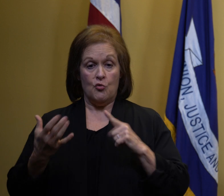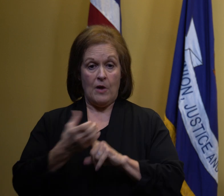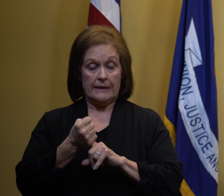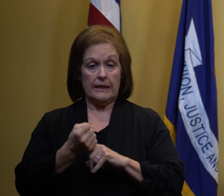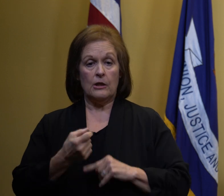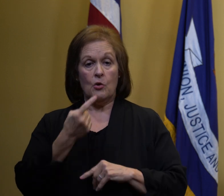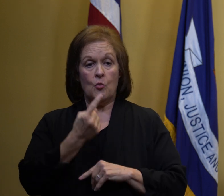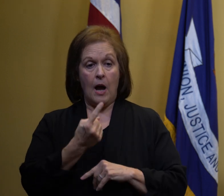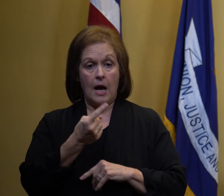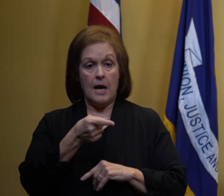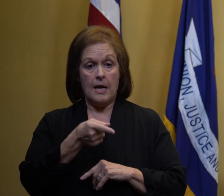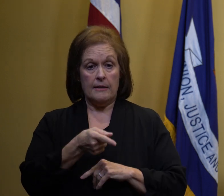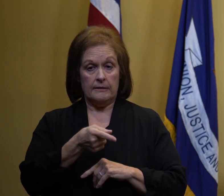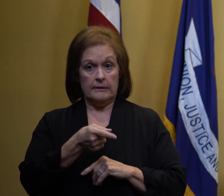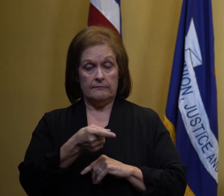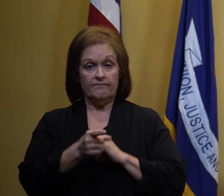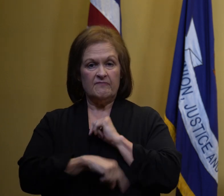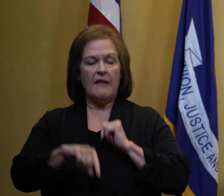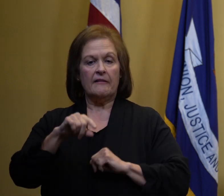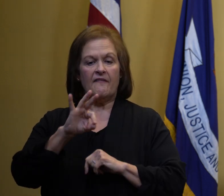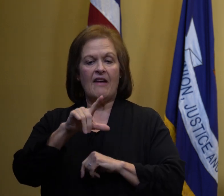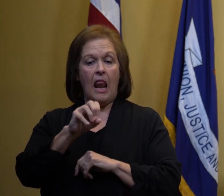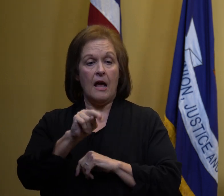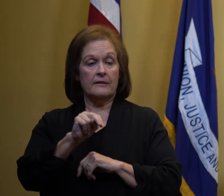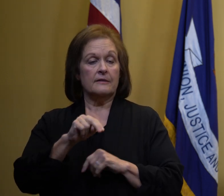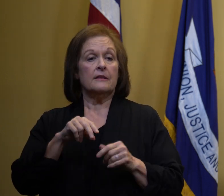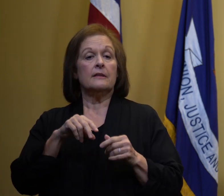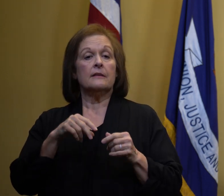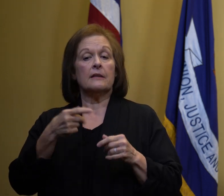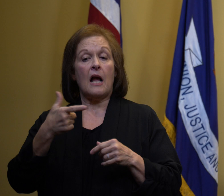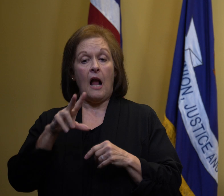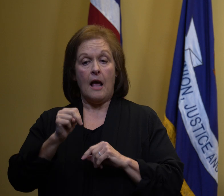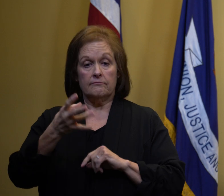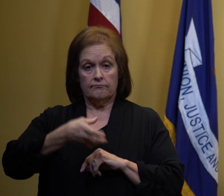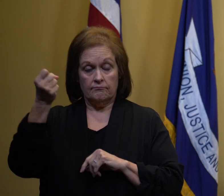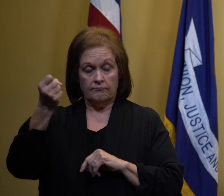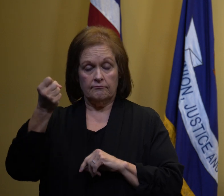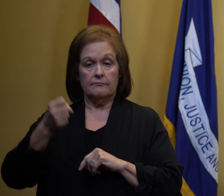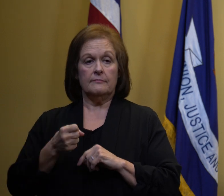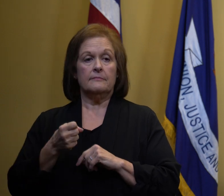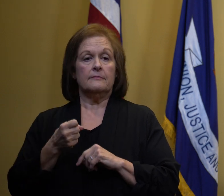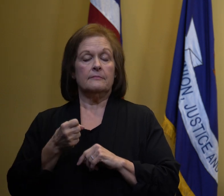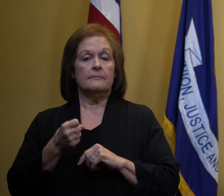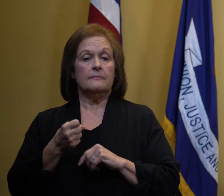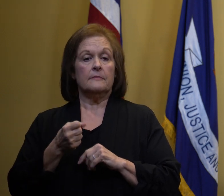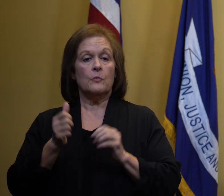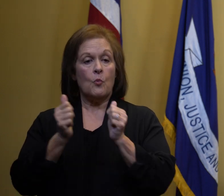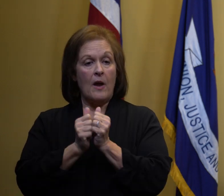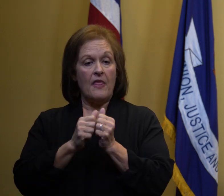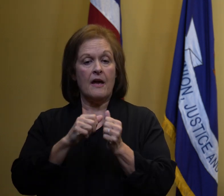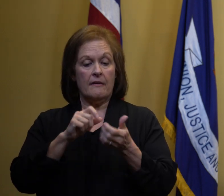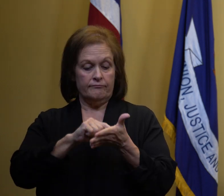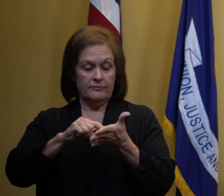1 convicted felon arrested, 1 weapon confiscated with obliterated